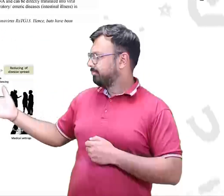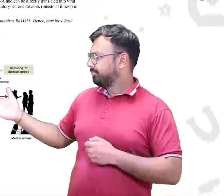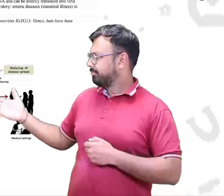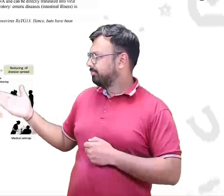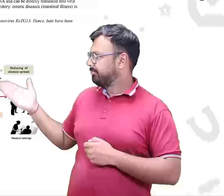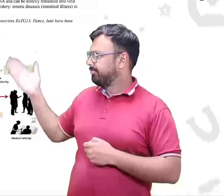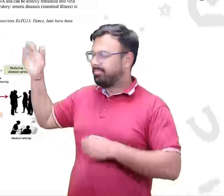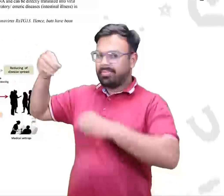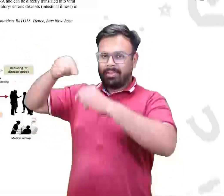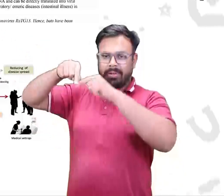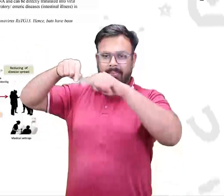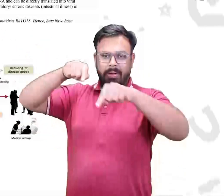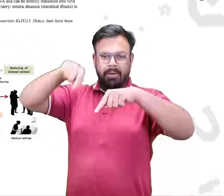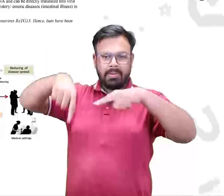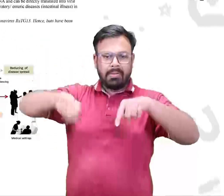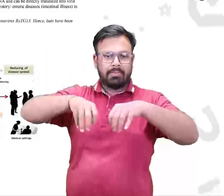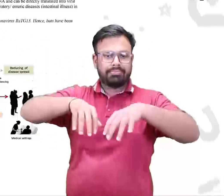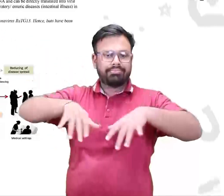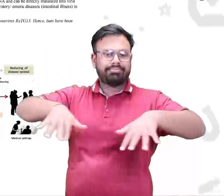coronavirus.